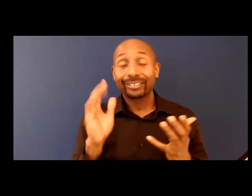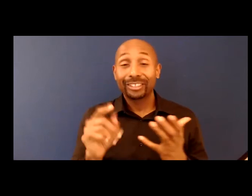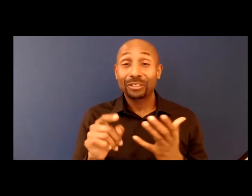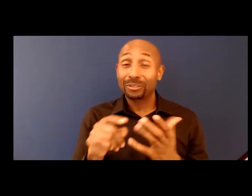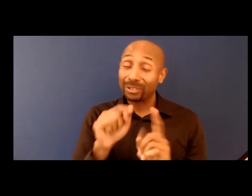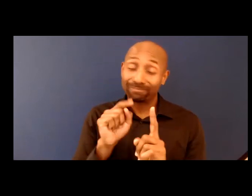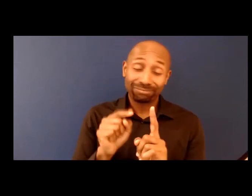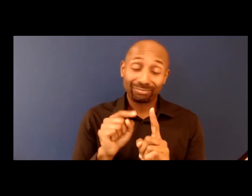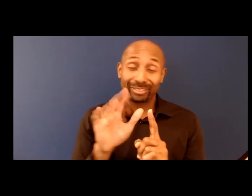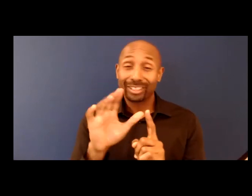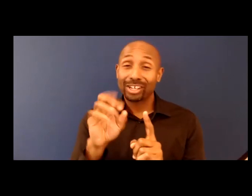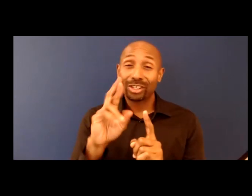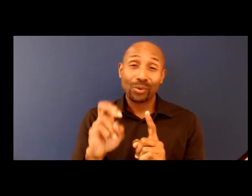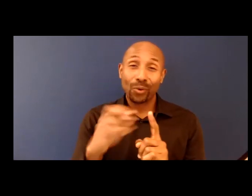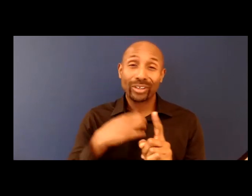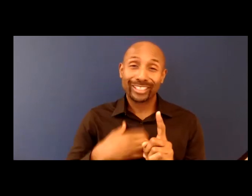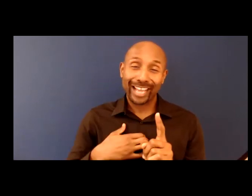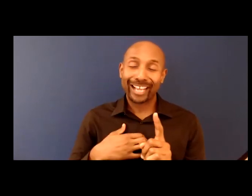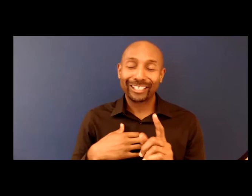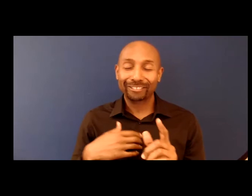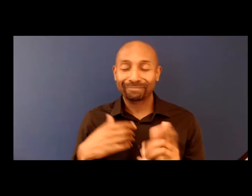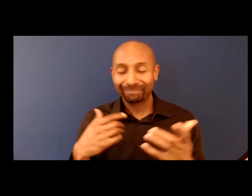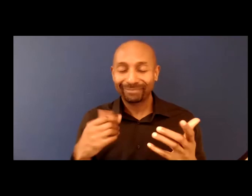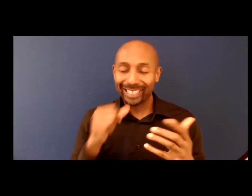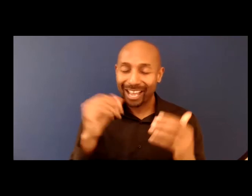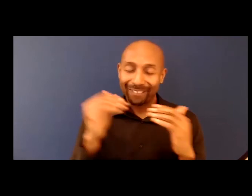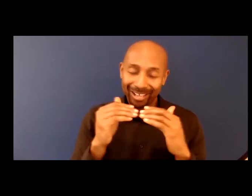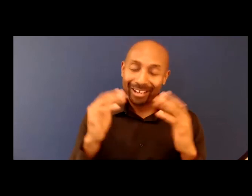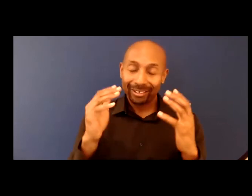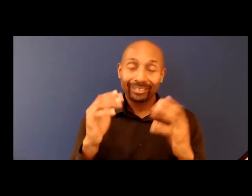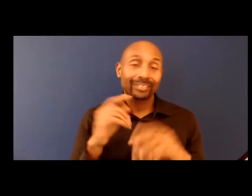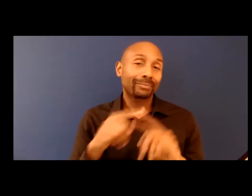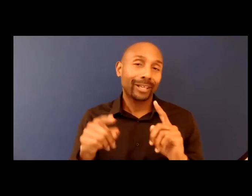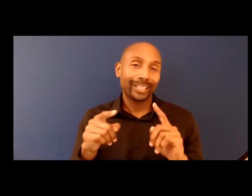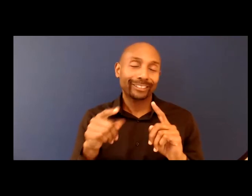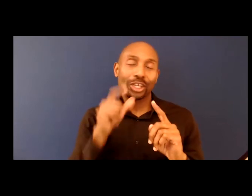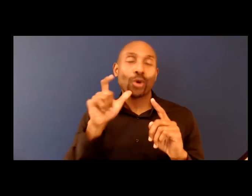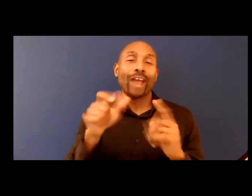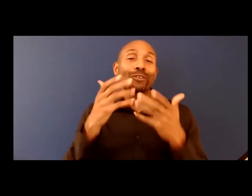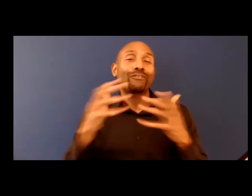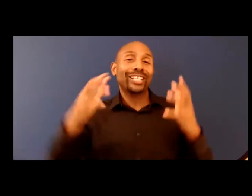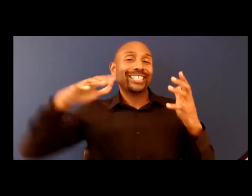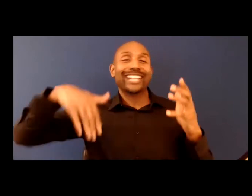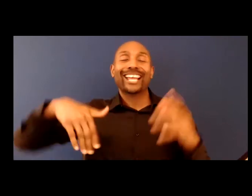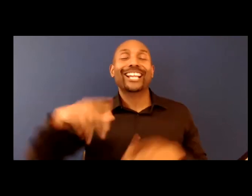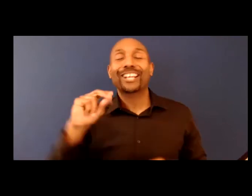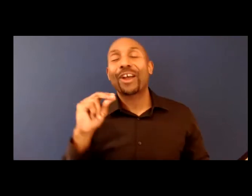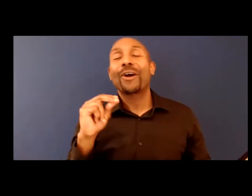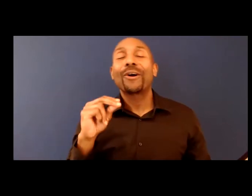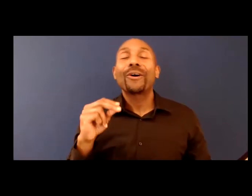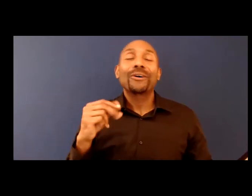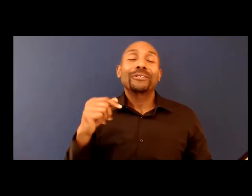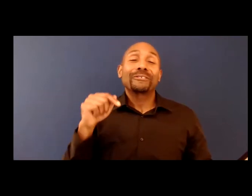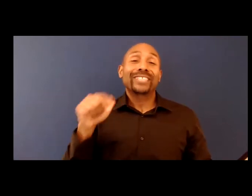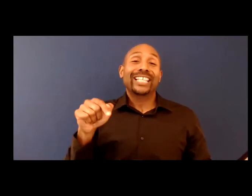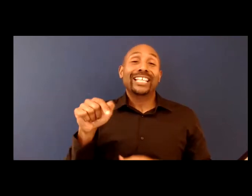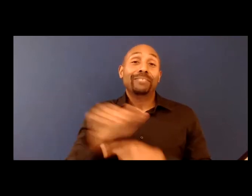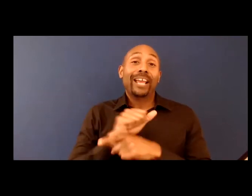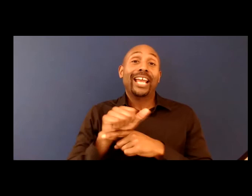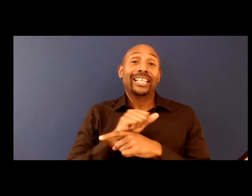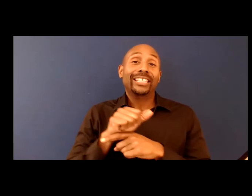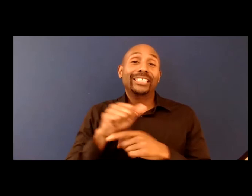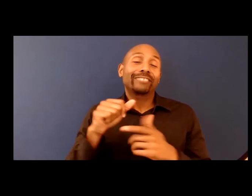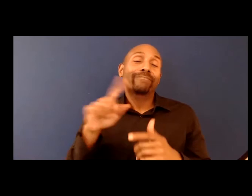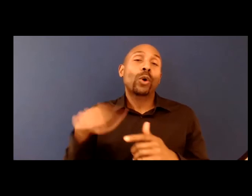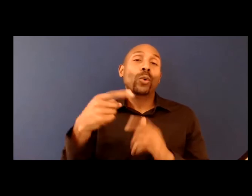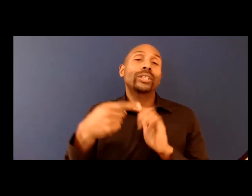desires, but you don't need to get to them yet. This was just the beginning. We